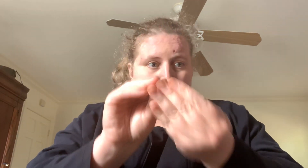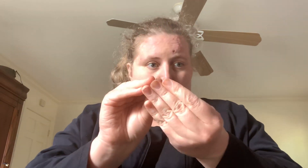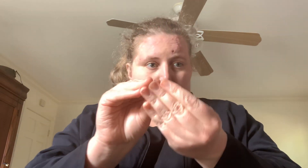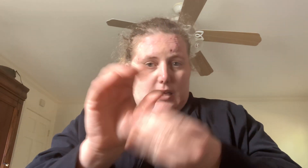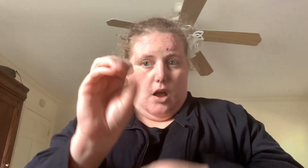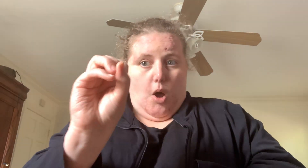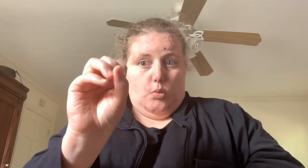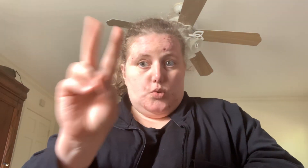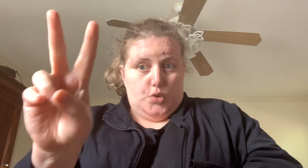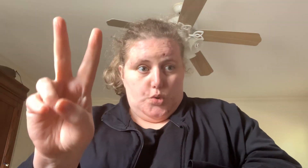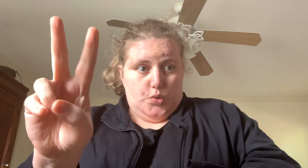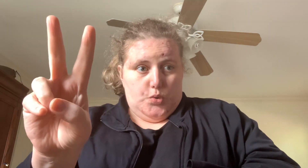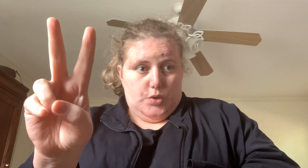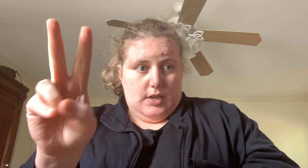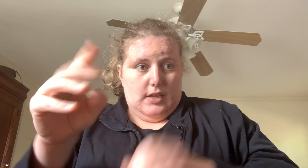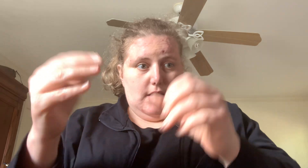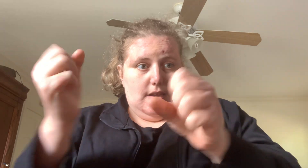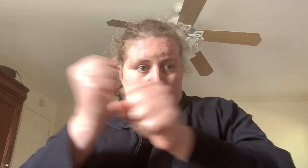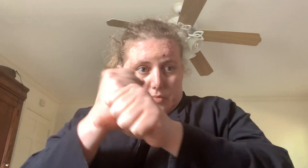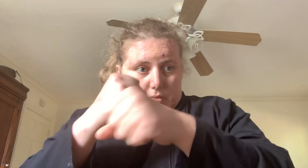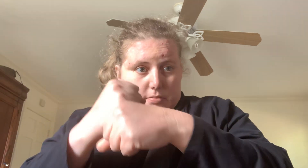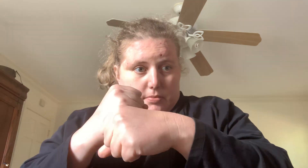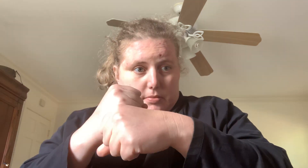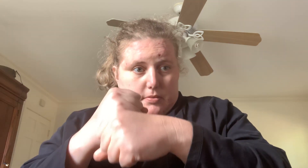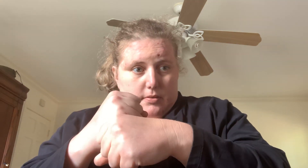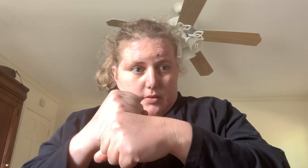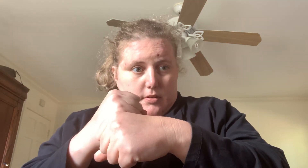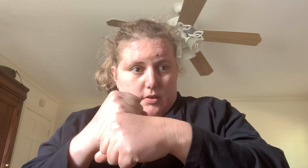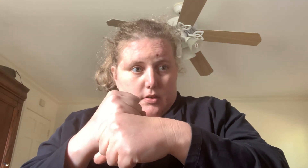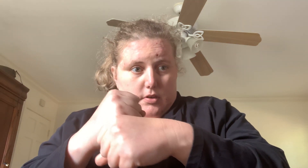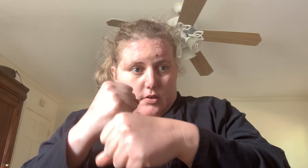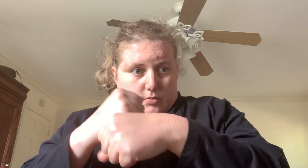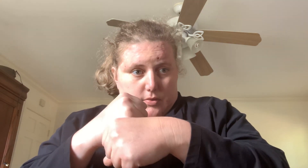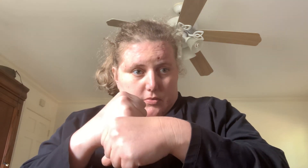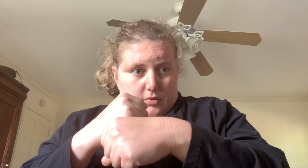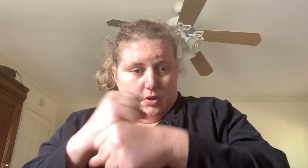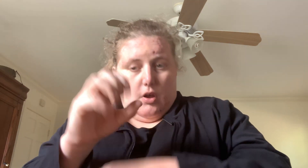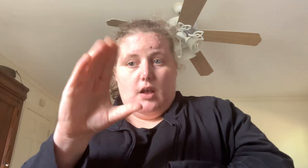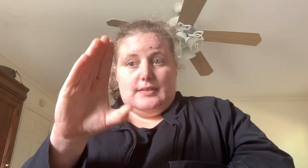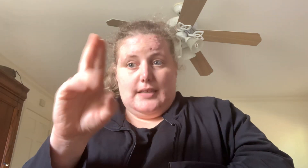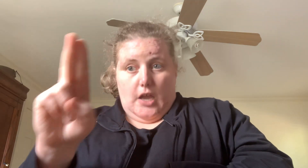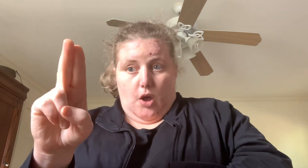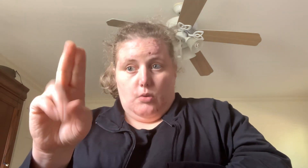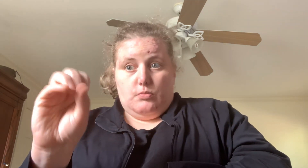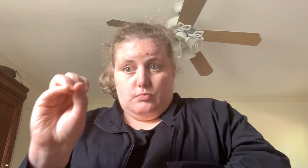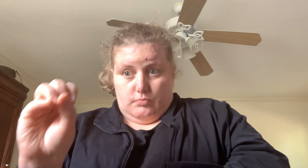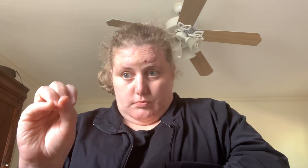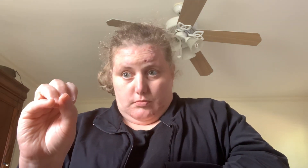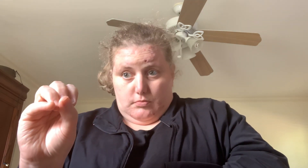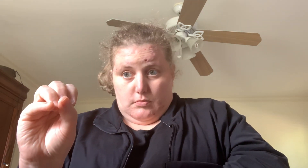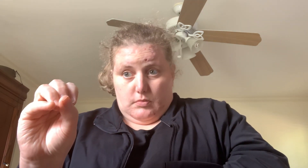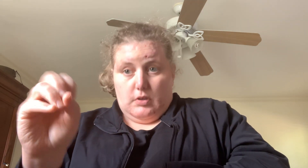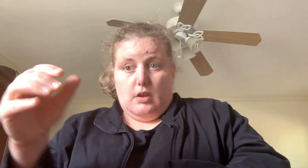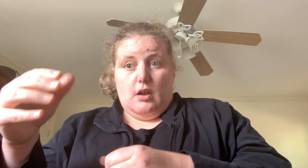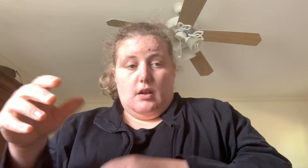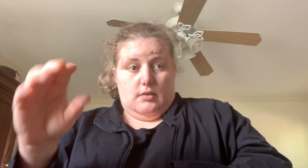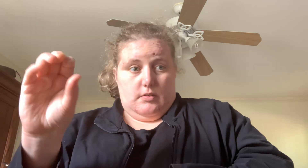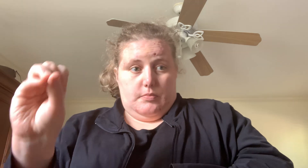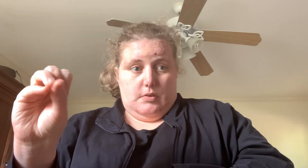this equation, you'll notice that it's not balanced. So of course, that's the first thing you always have to do when you're doing any of these type of